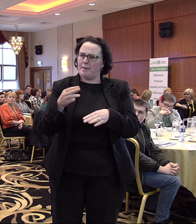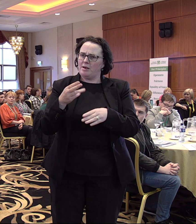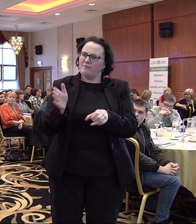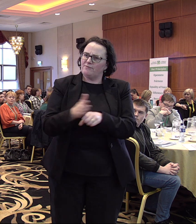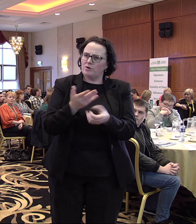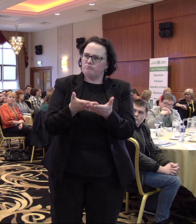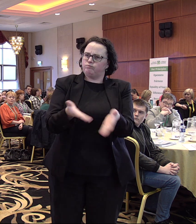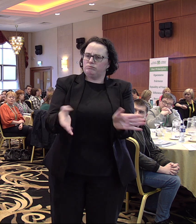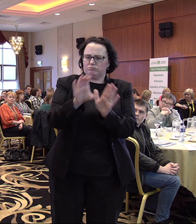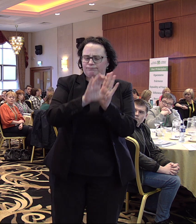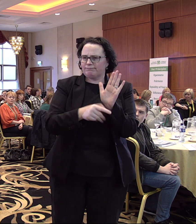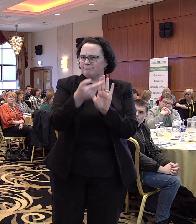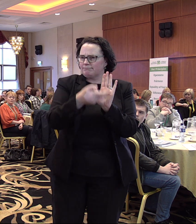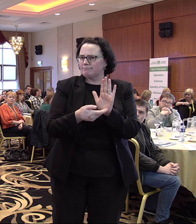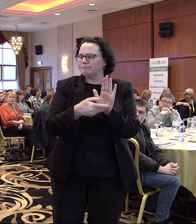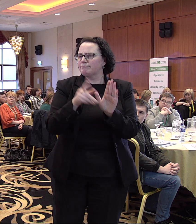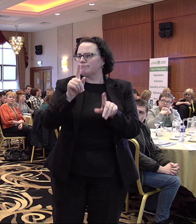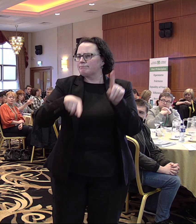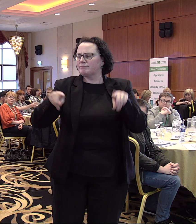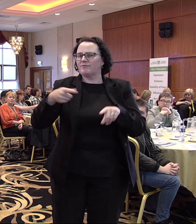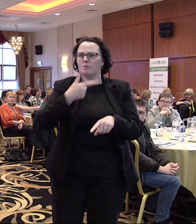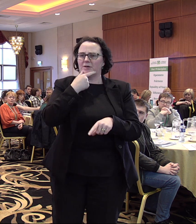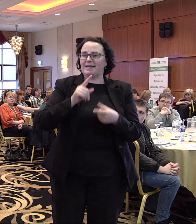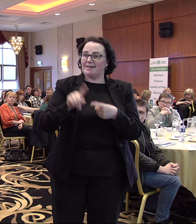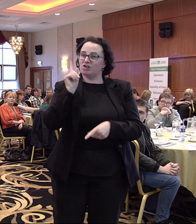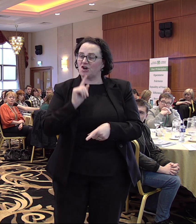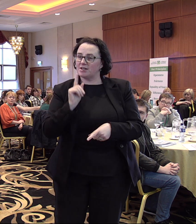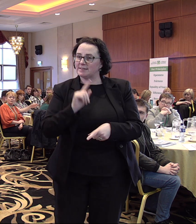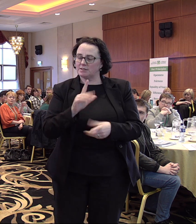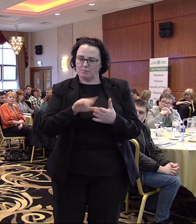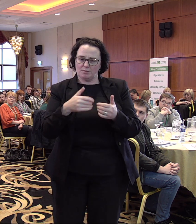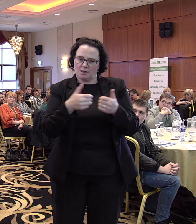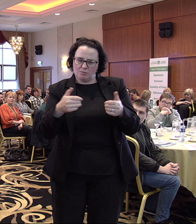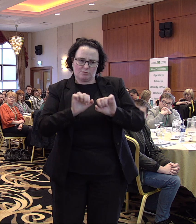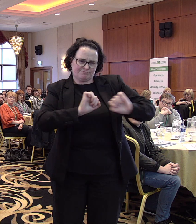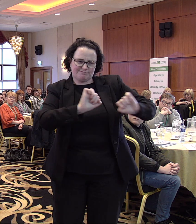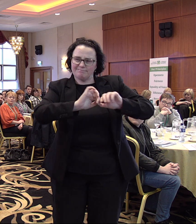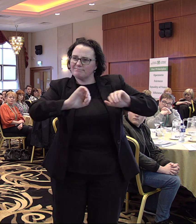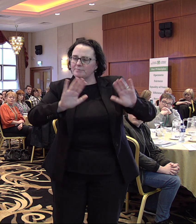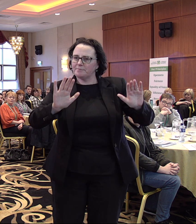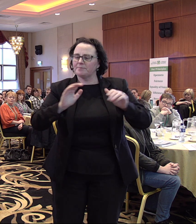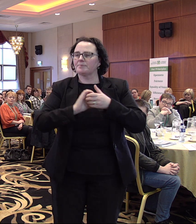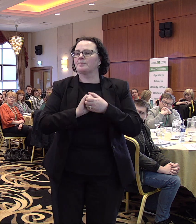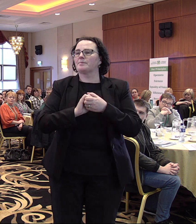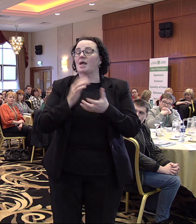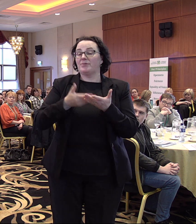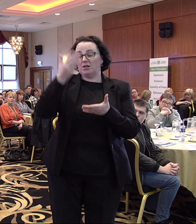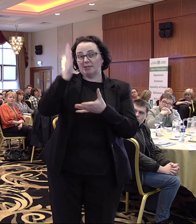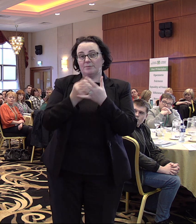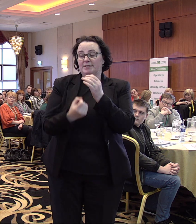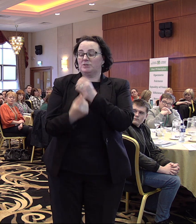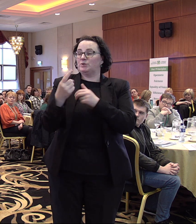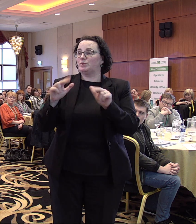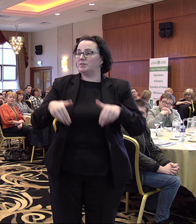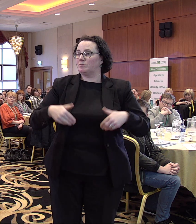and girls. There needs to be more diversification of subjects on the curriculum. And they learned something new this morning as well,